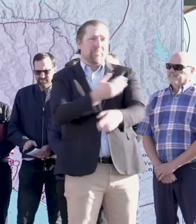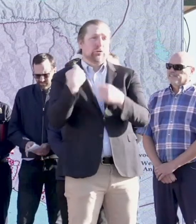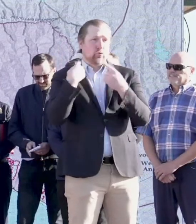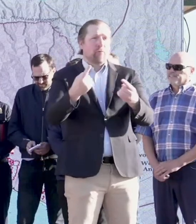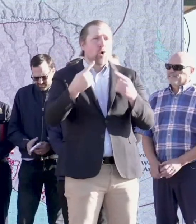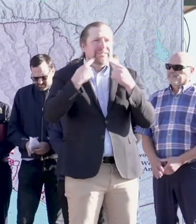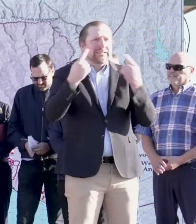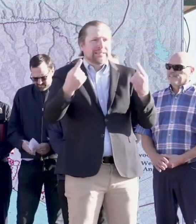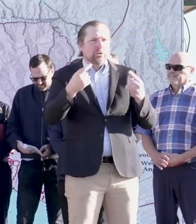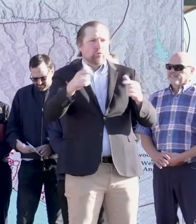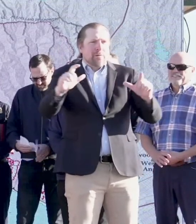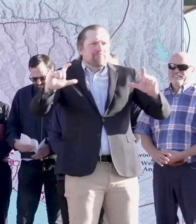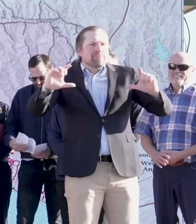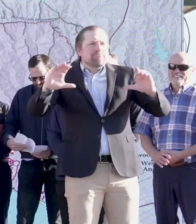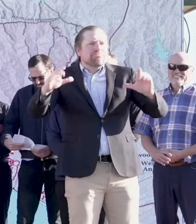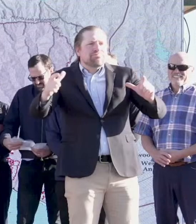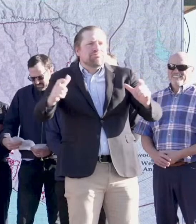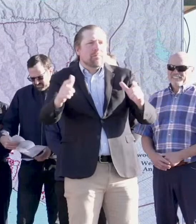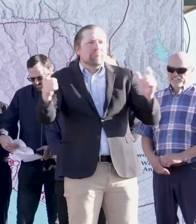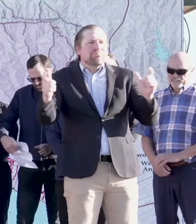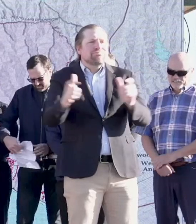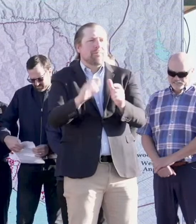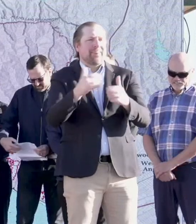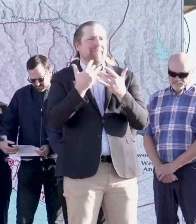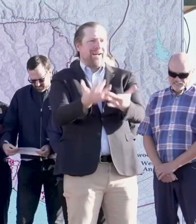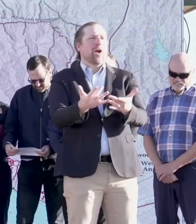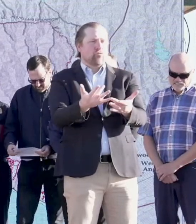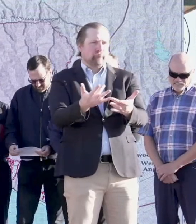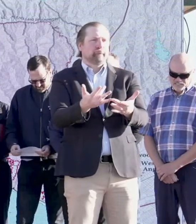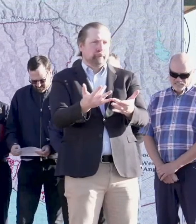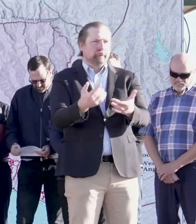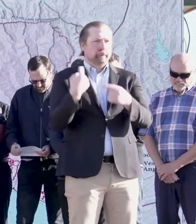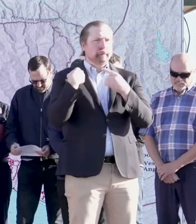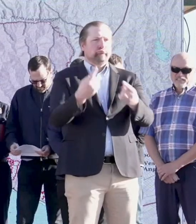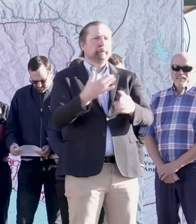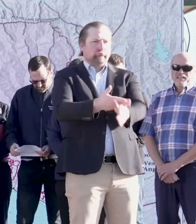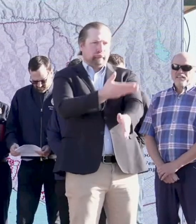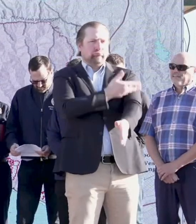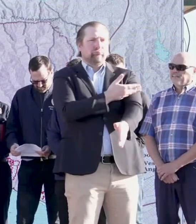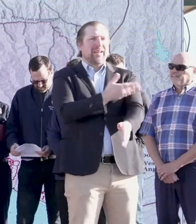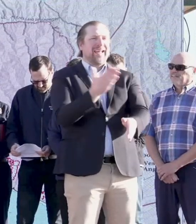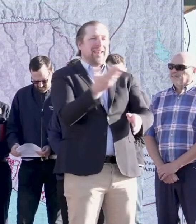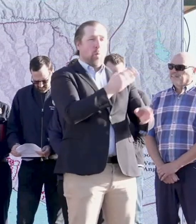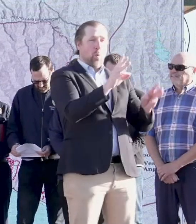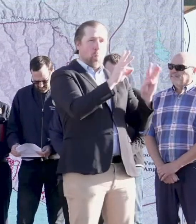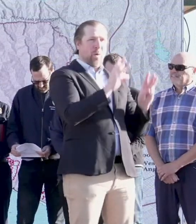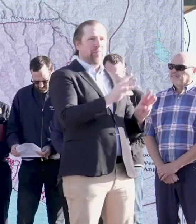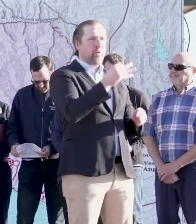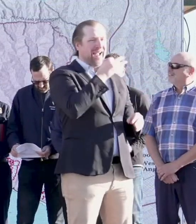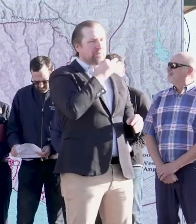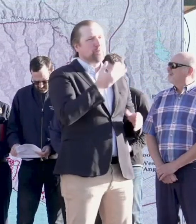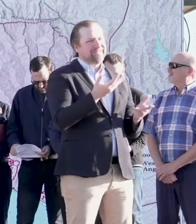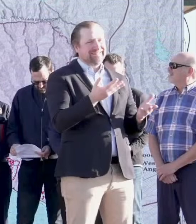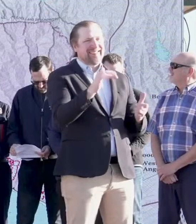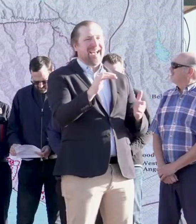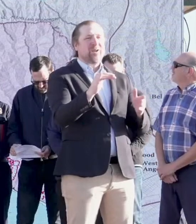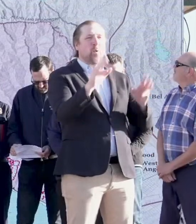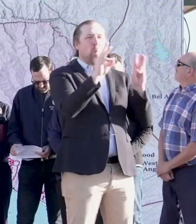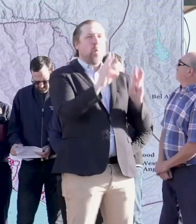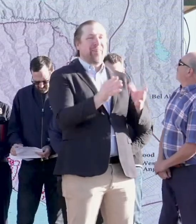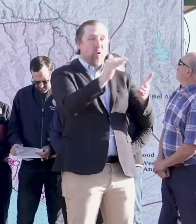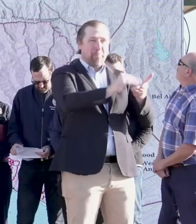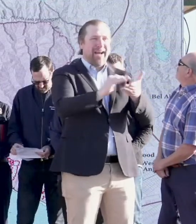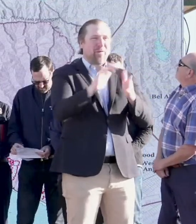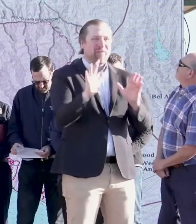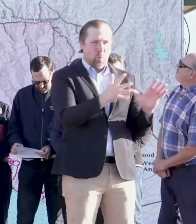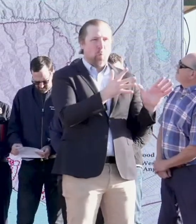in extinguishing the overall fire. As you also heard from our weather expert, we're still in a weather pattern right now, so I